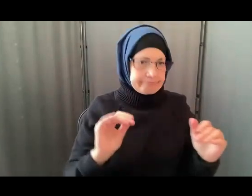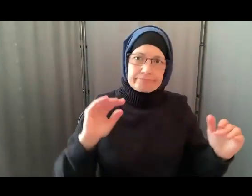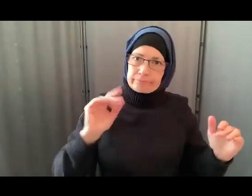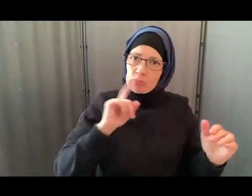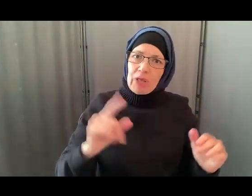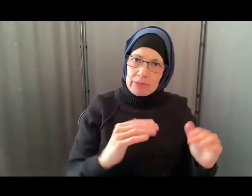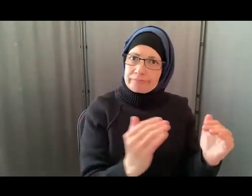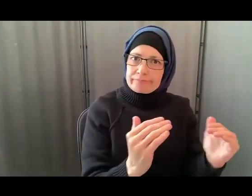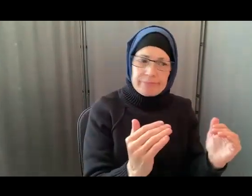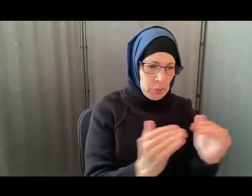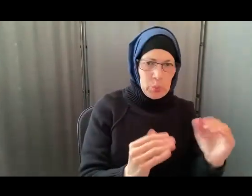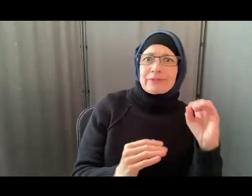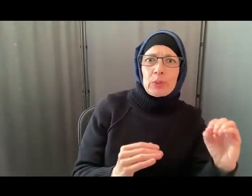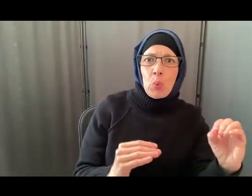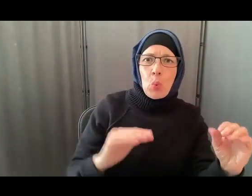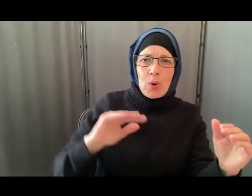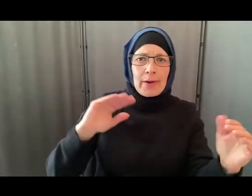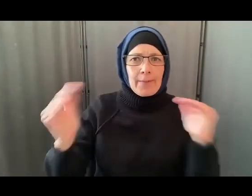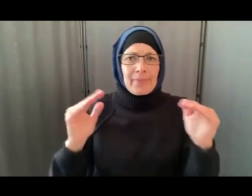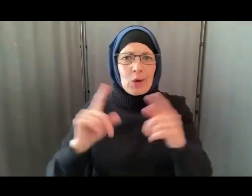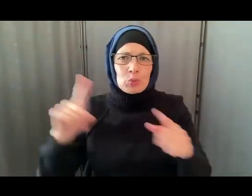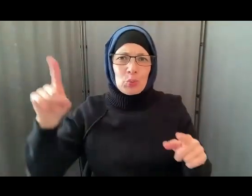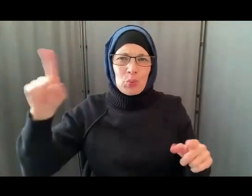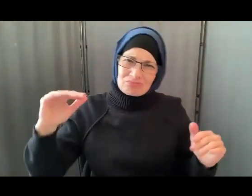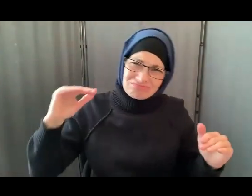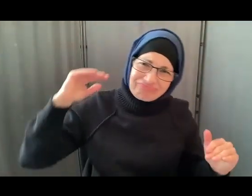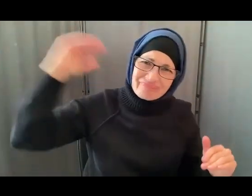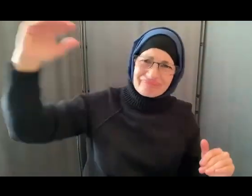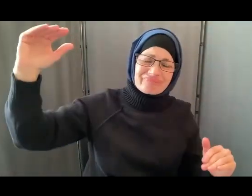zero. But listen to what's coming.